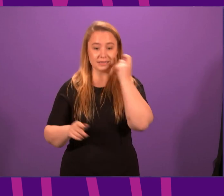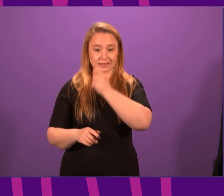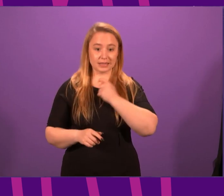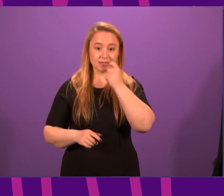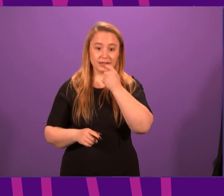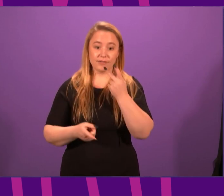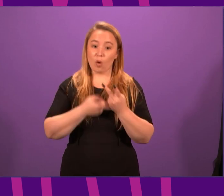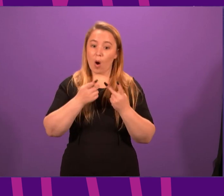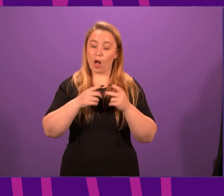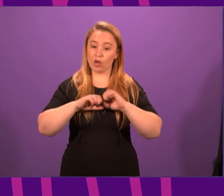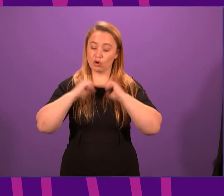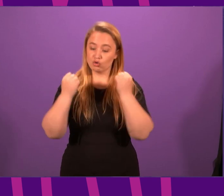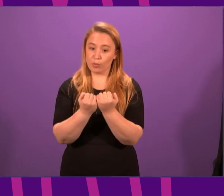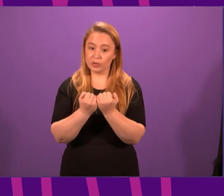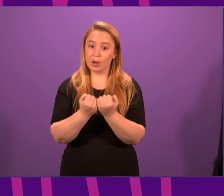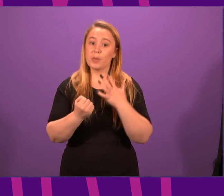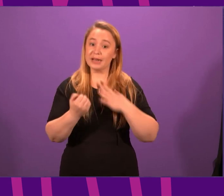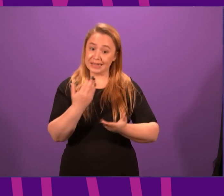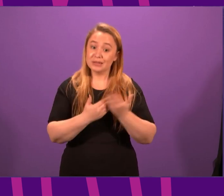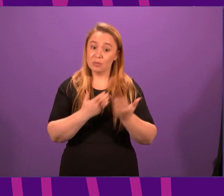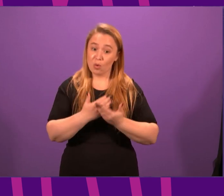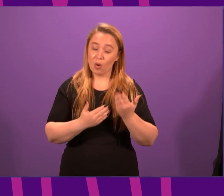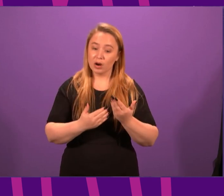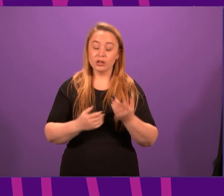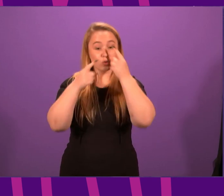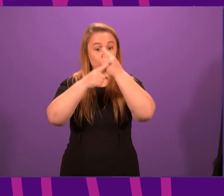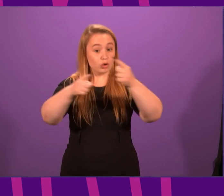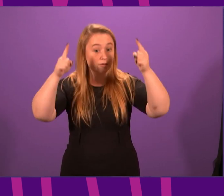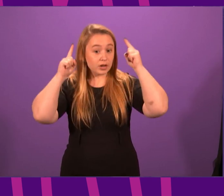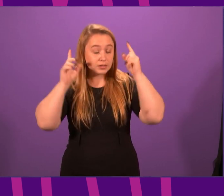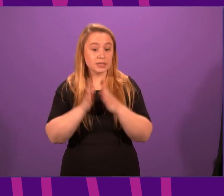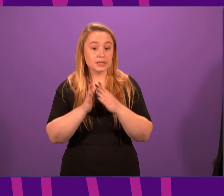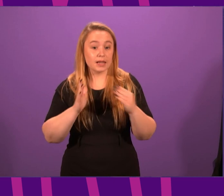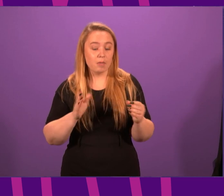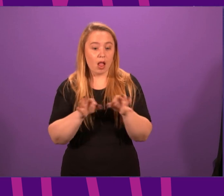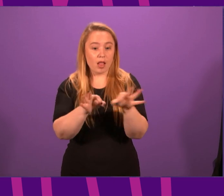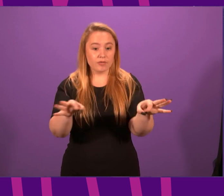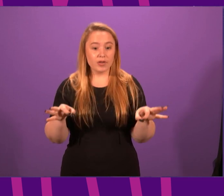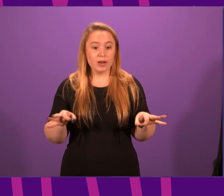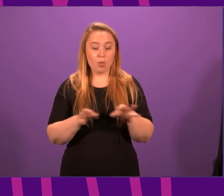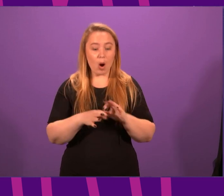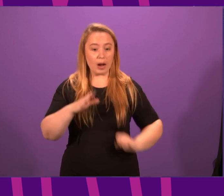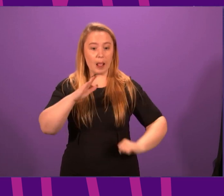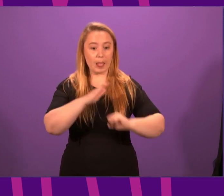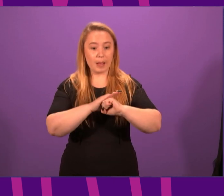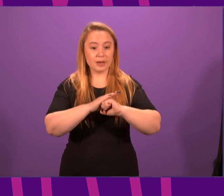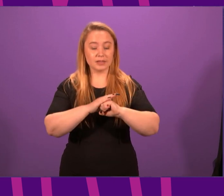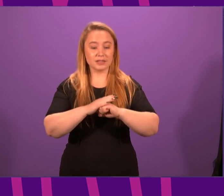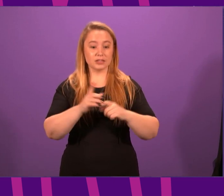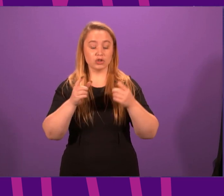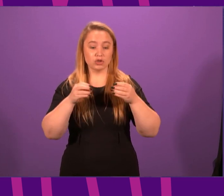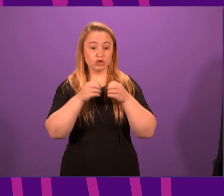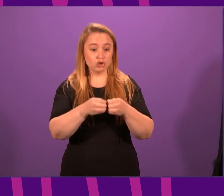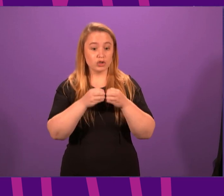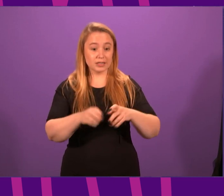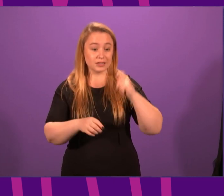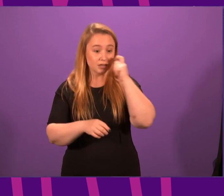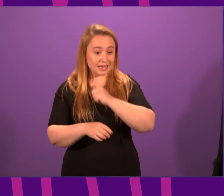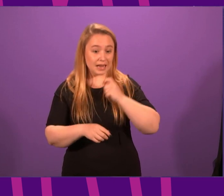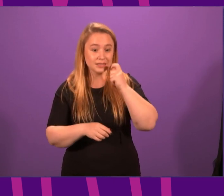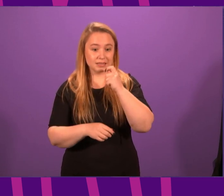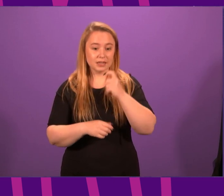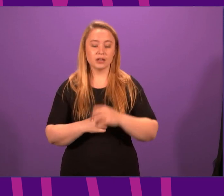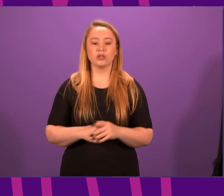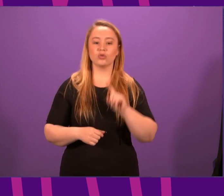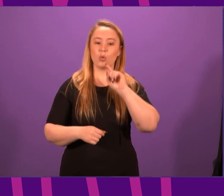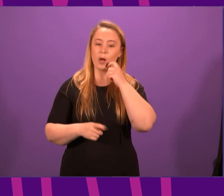go further and faster. In universities, for example, the framework limits ambition for asymptomatic testing so that it will only be